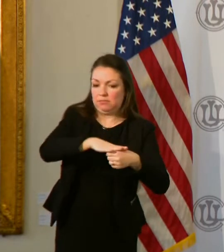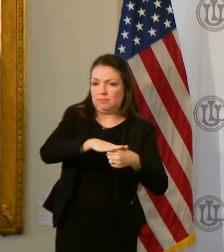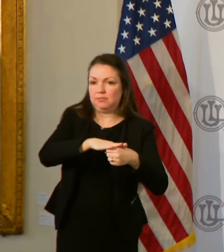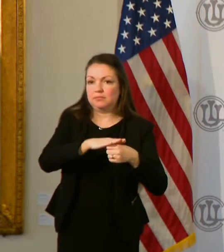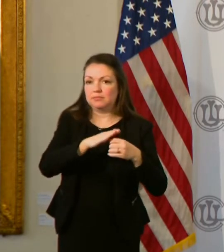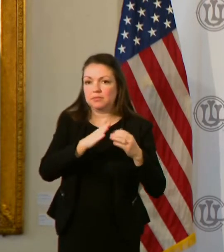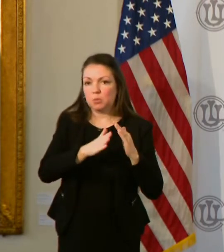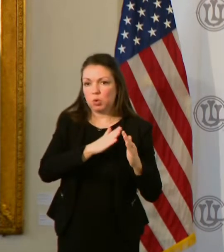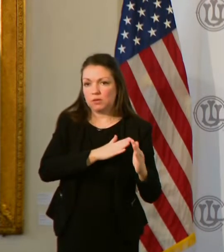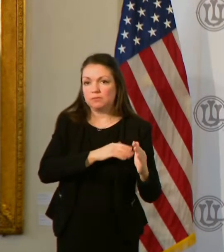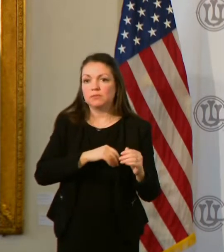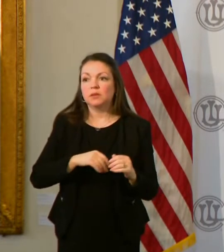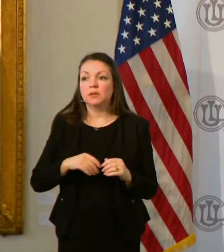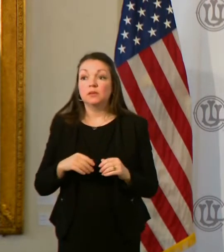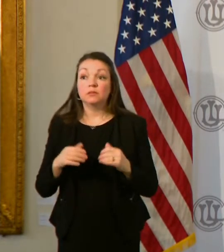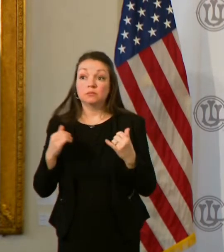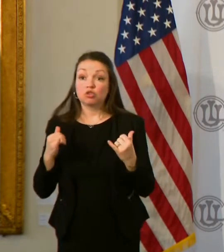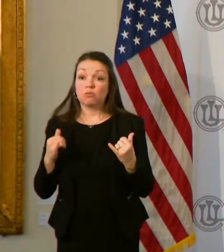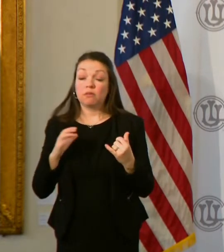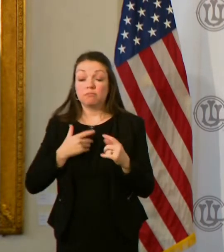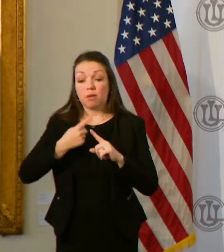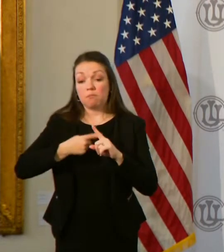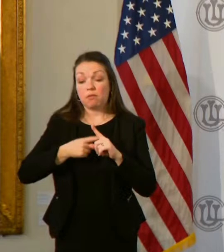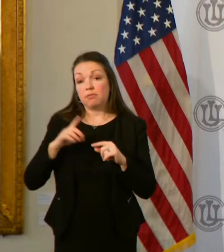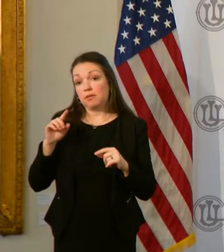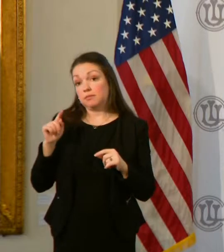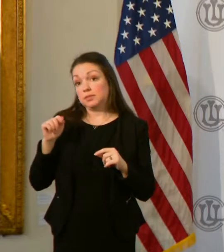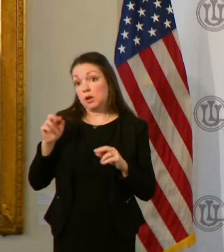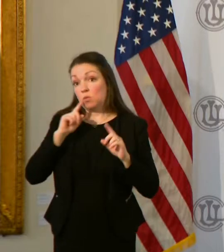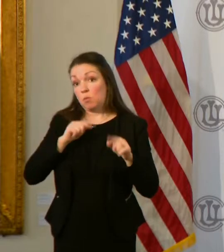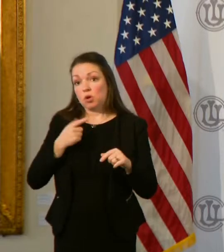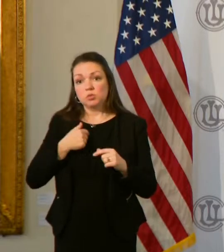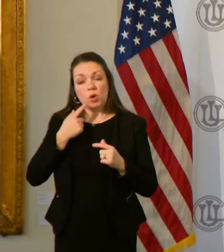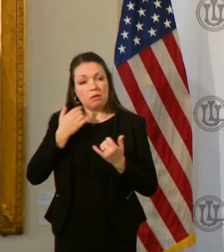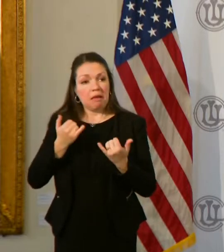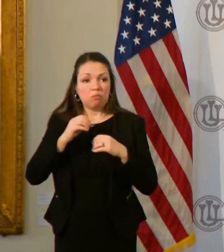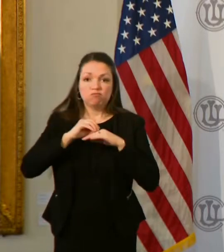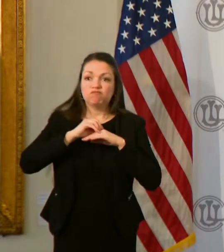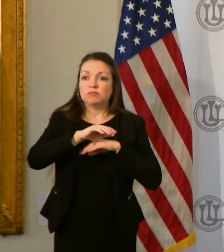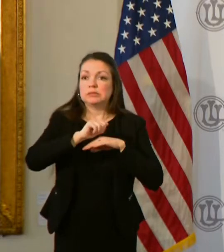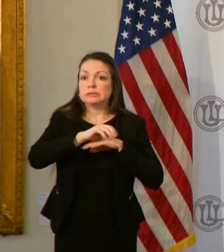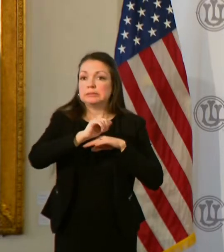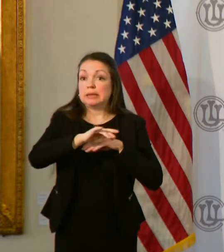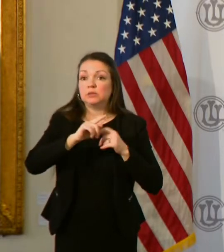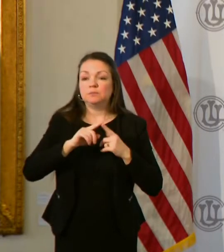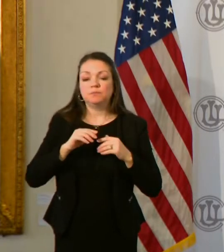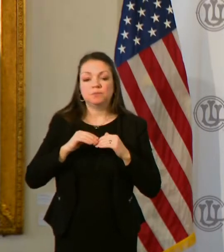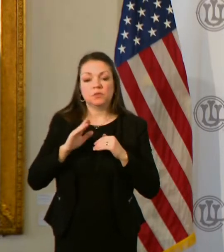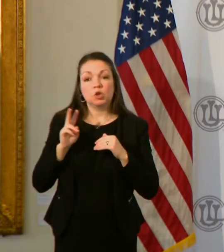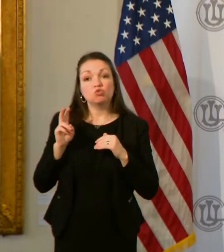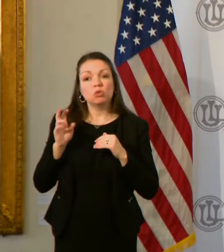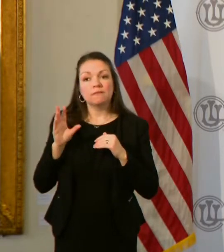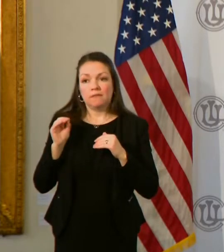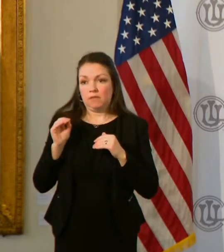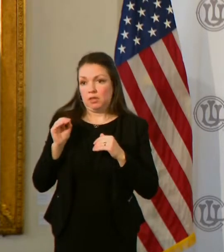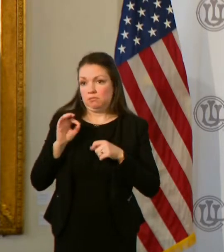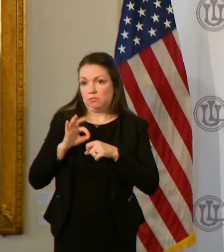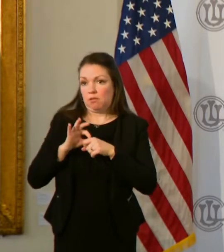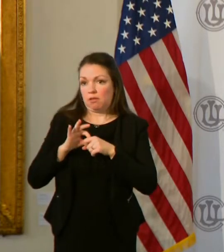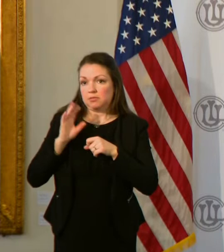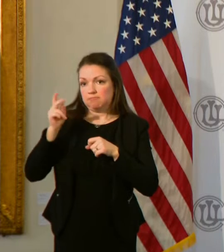Currently, we are sending our monthly data reports to over 250 elected